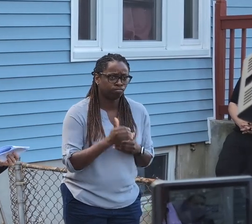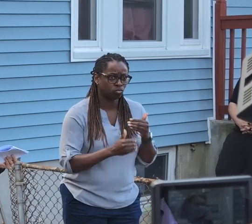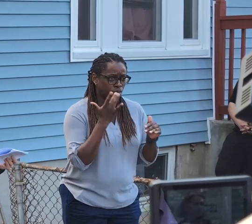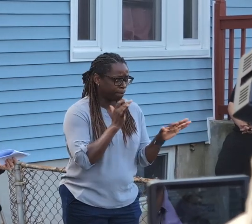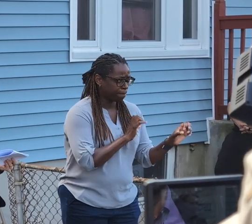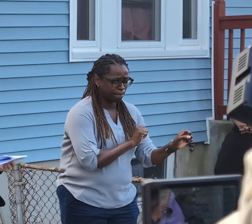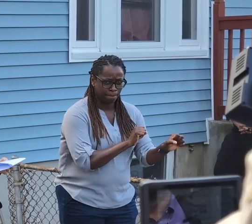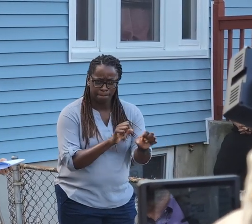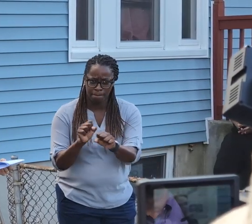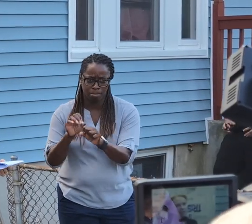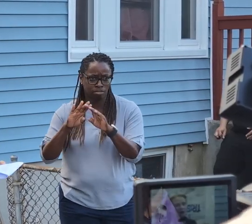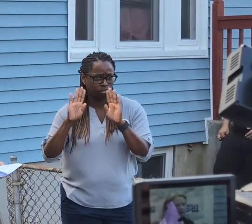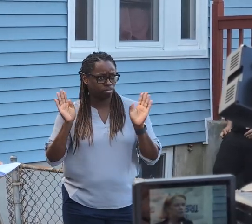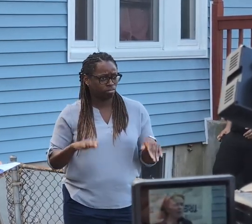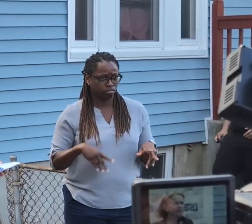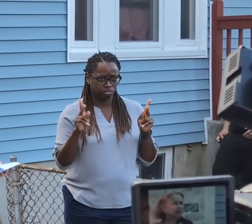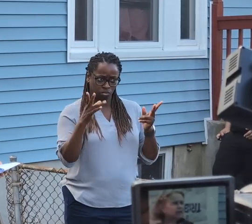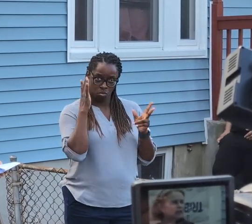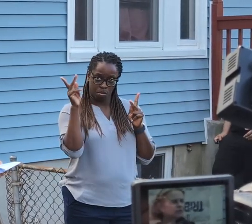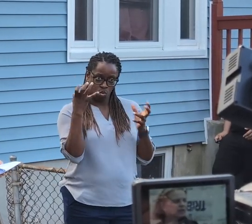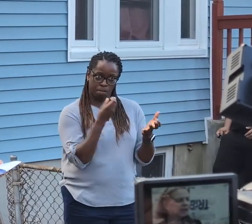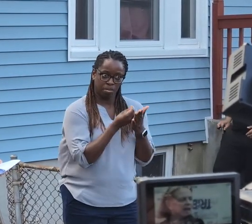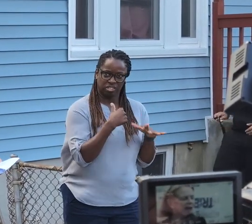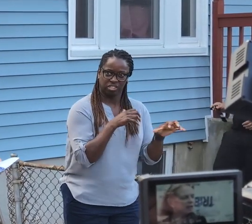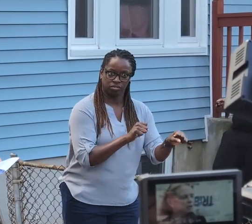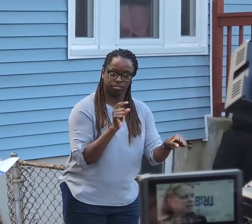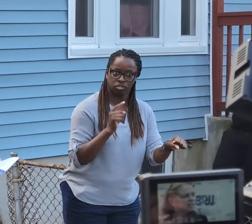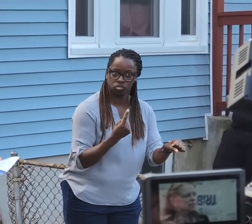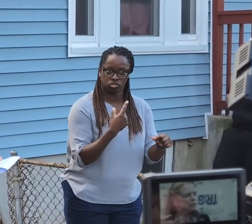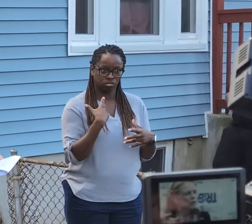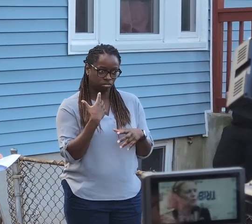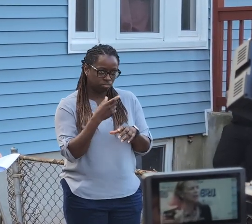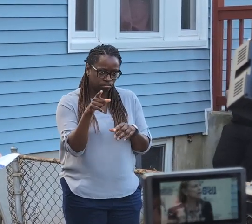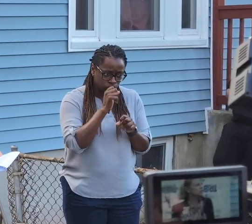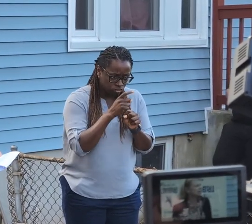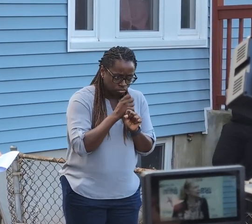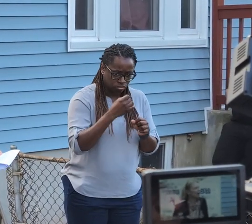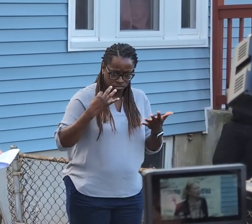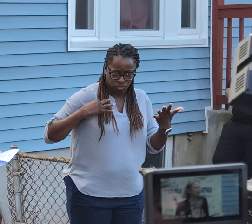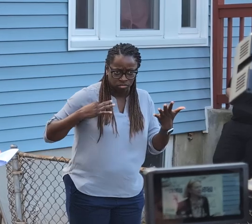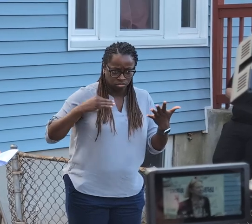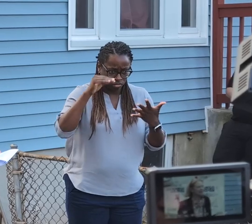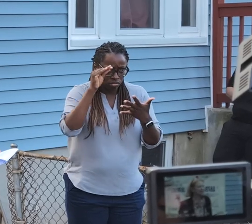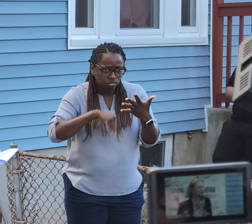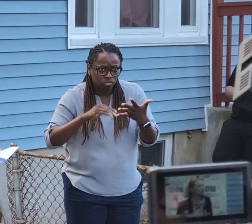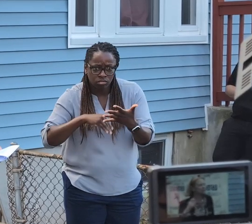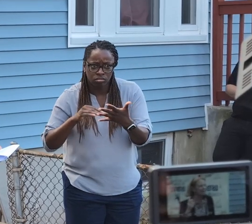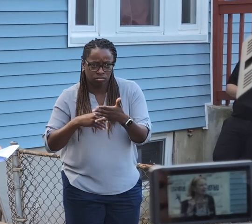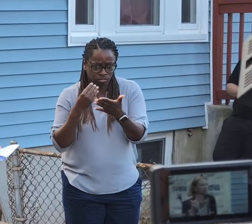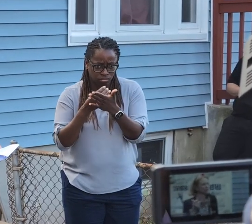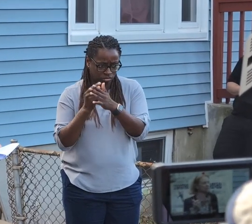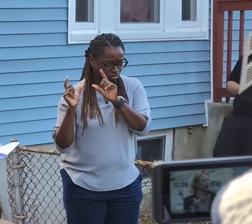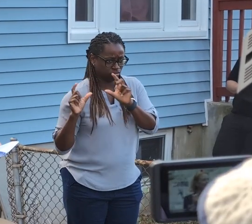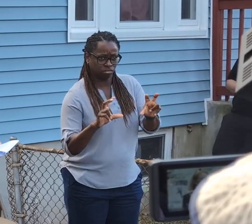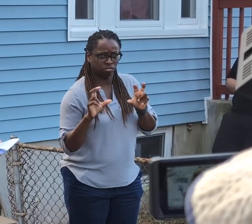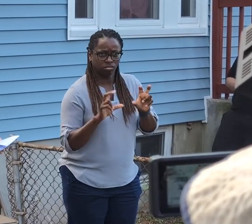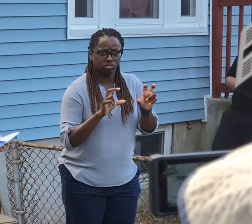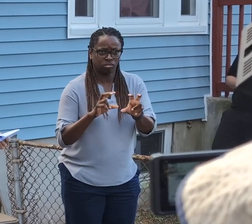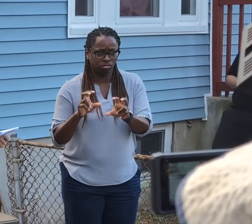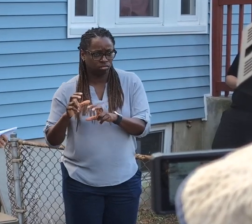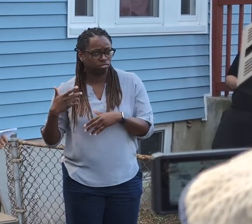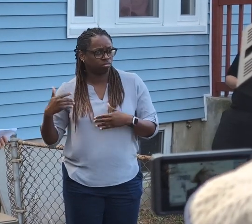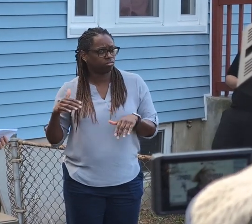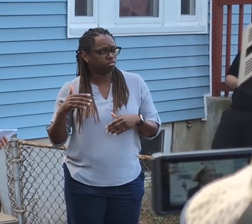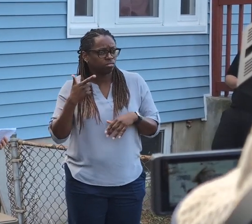need to get the application, you need to underwrite it very carefully, and you need to really understand all of the outstanding issues and get them resolved within